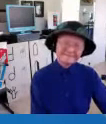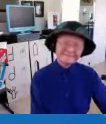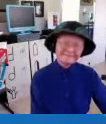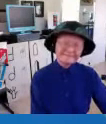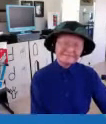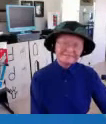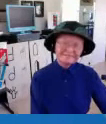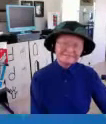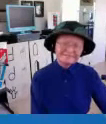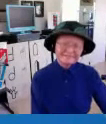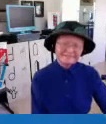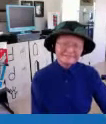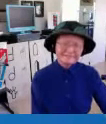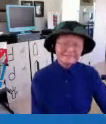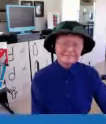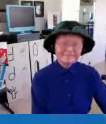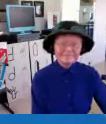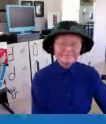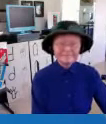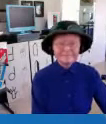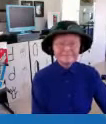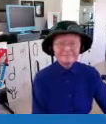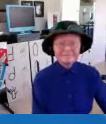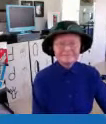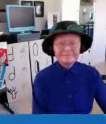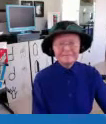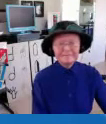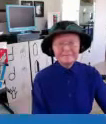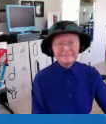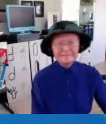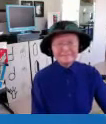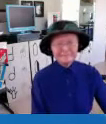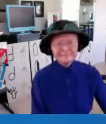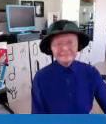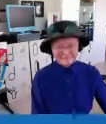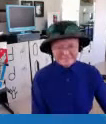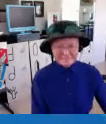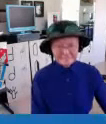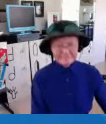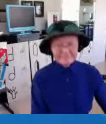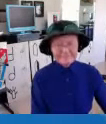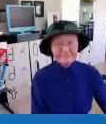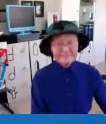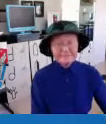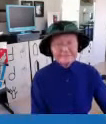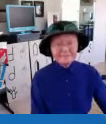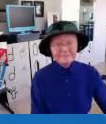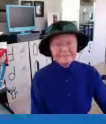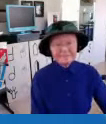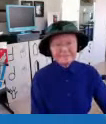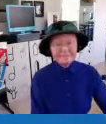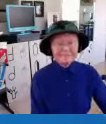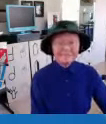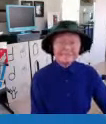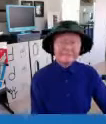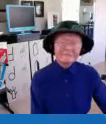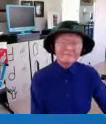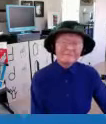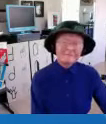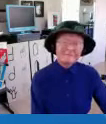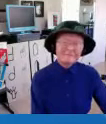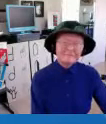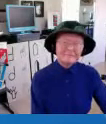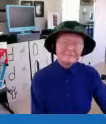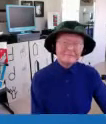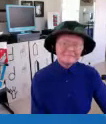index finger. The one thing that really differs is the orientation, or the palm facing. Okay, so the Lithuanian signer has a different